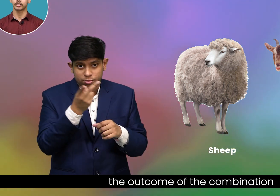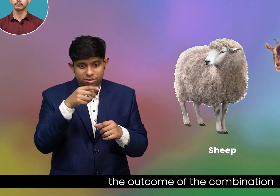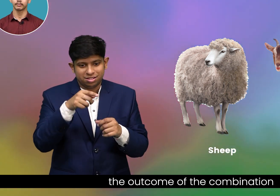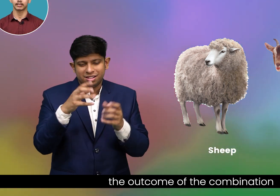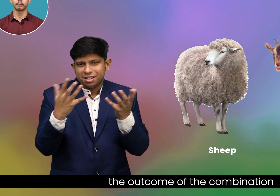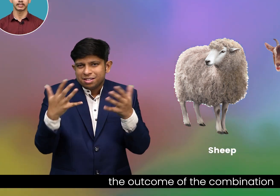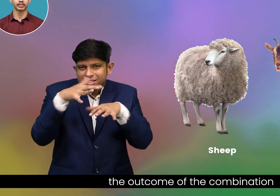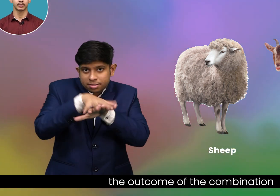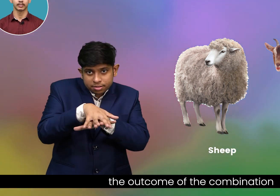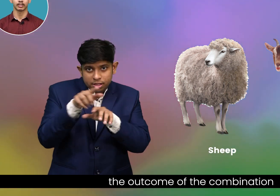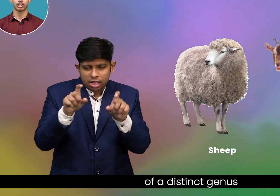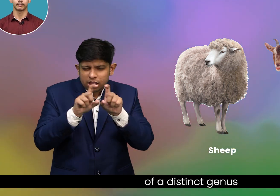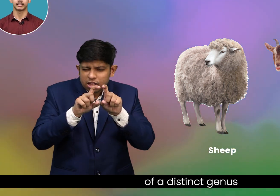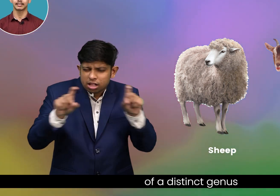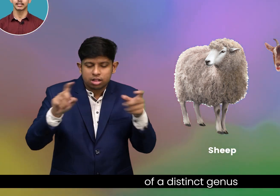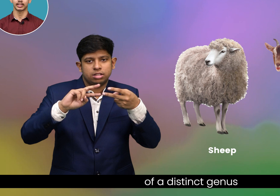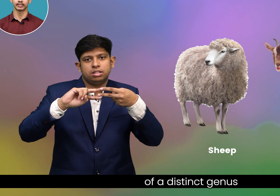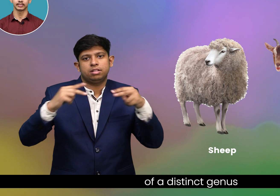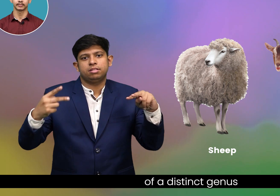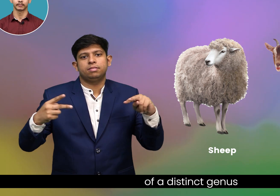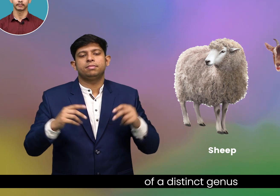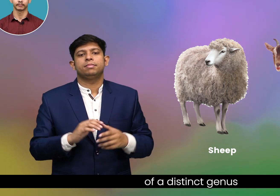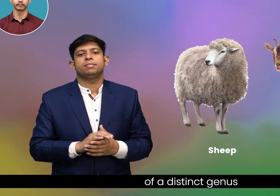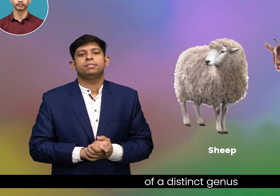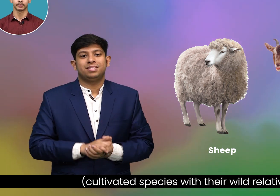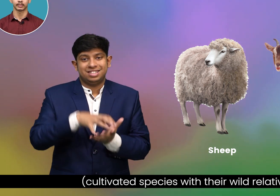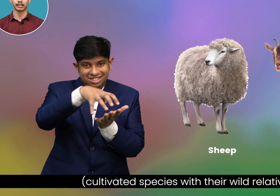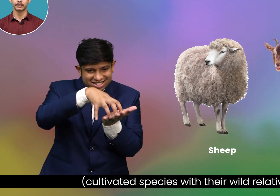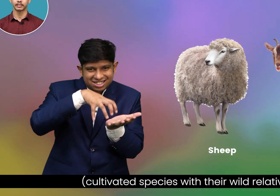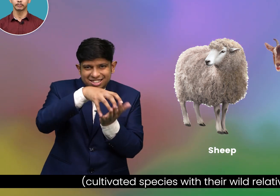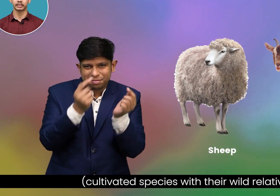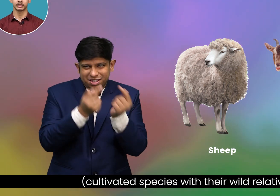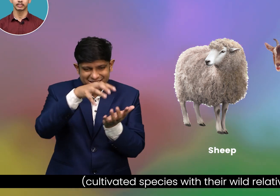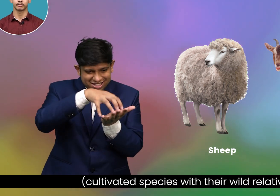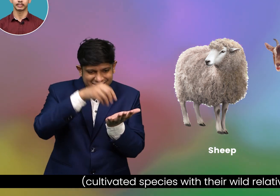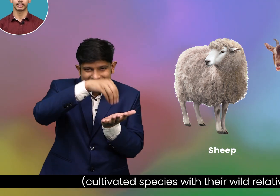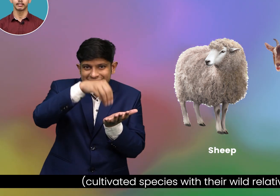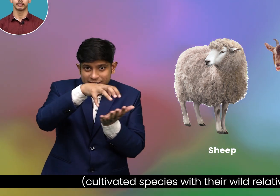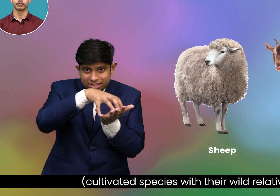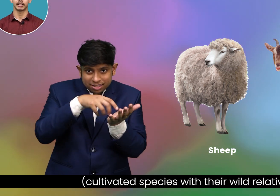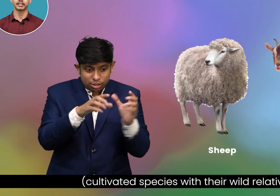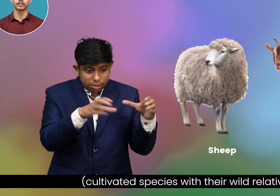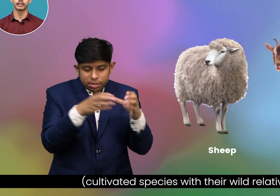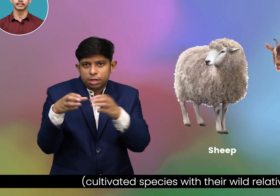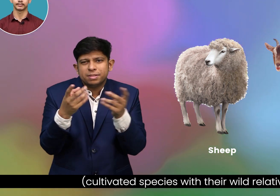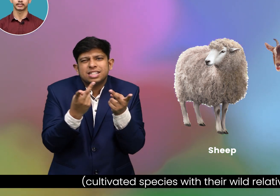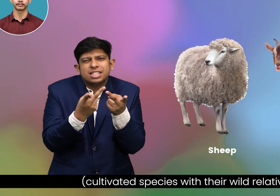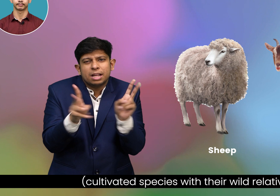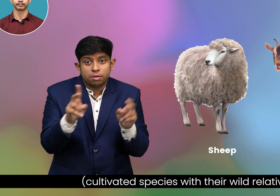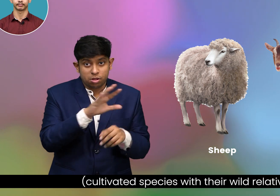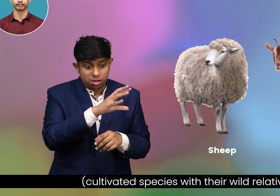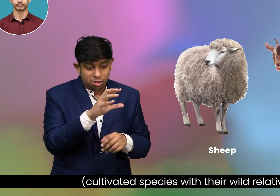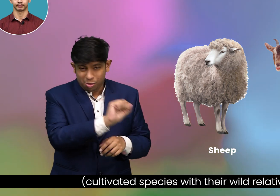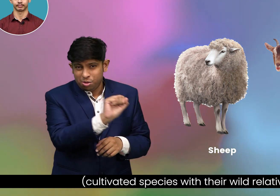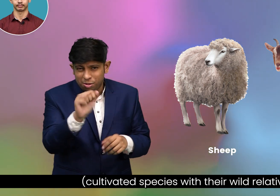The outcome of the combination of a distinct genus, cultivated species with their wild relatives.